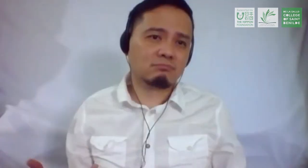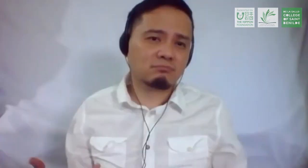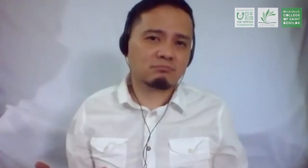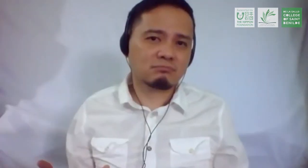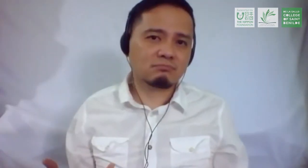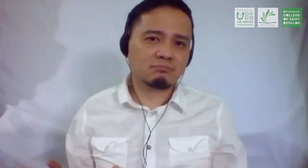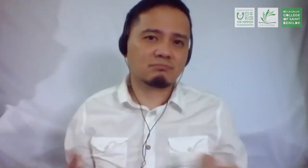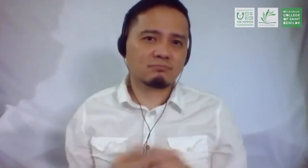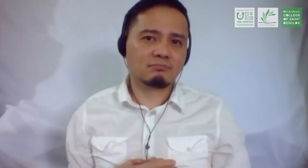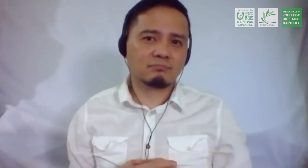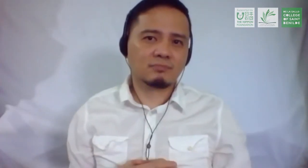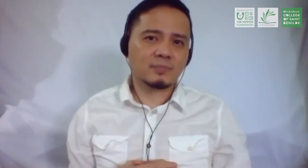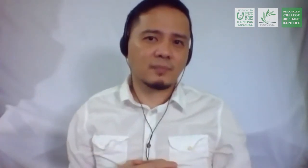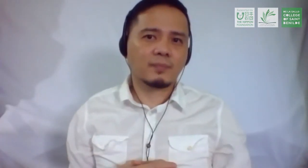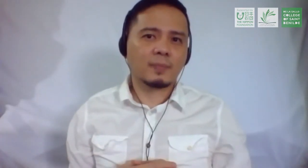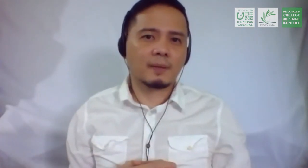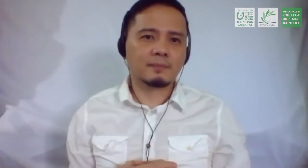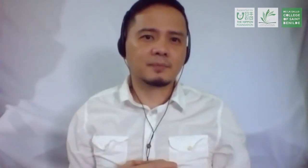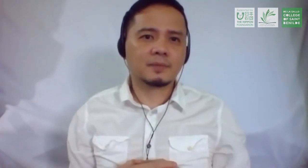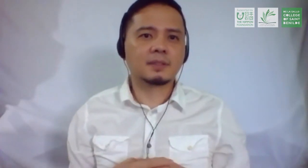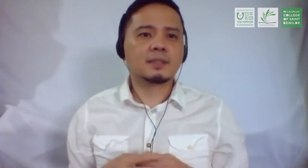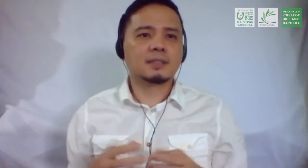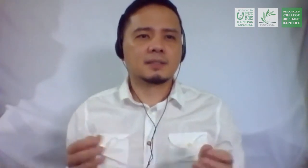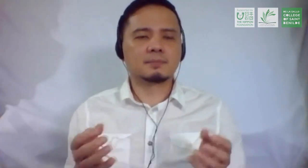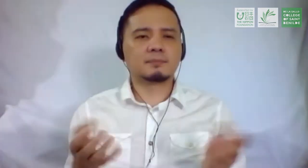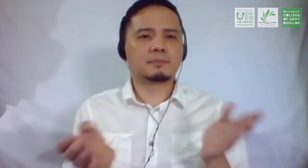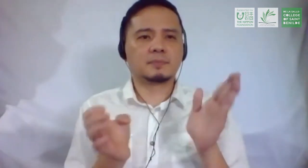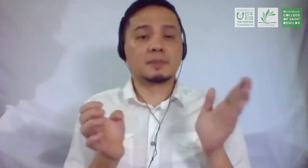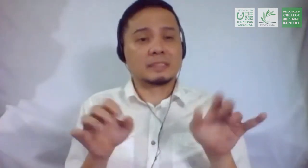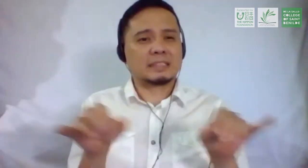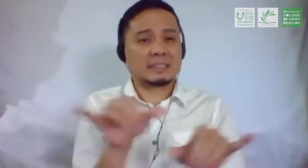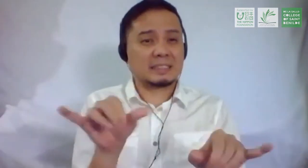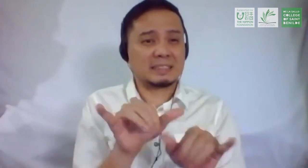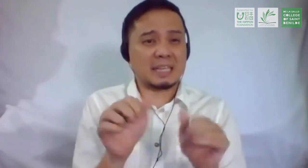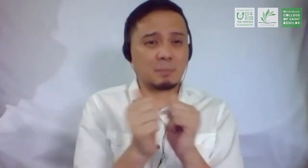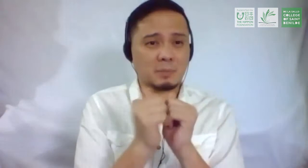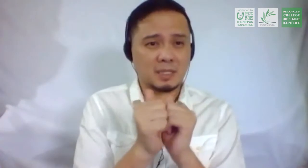Okay. That's kind of the same as saying you can have